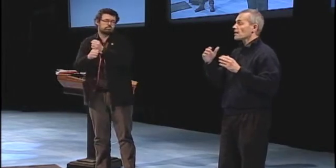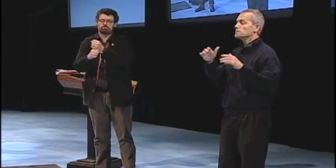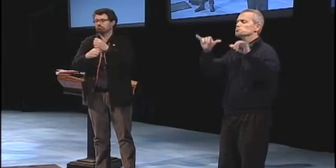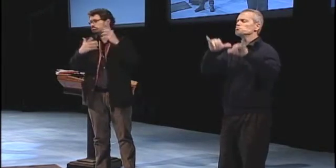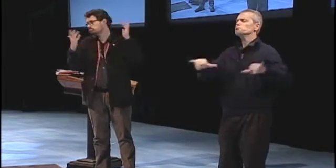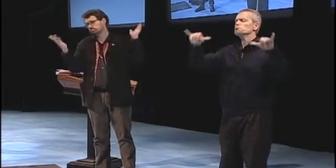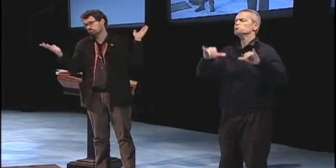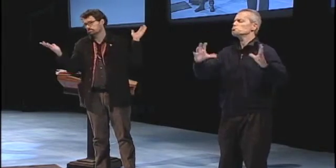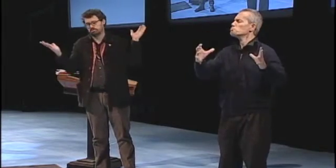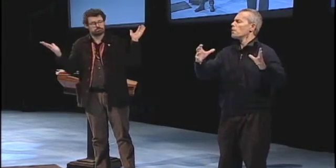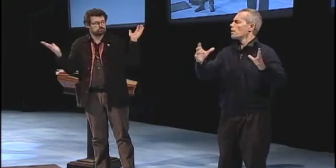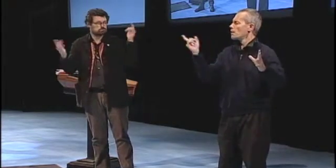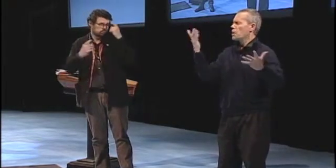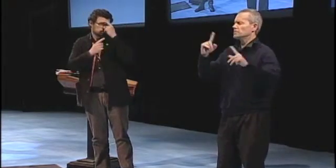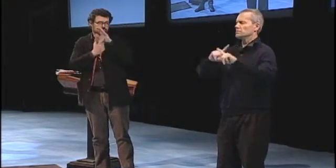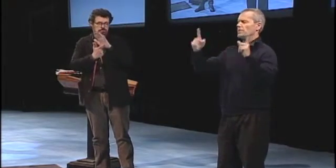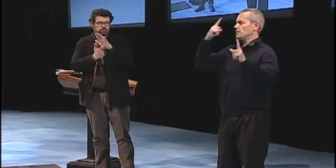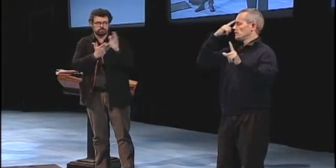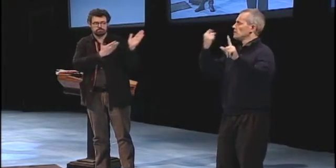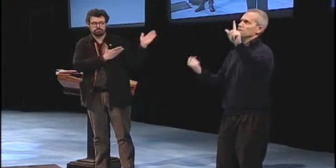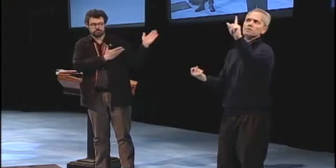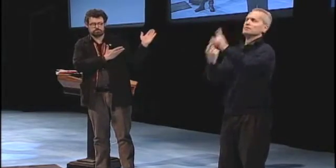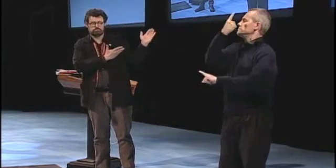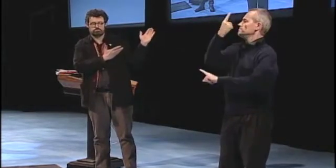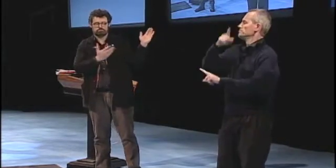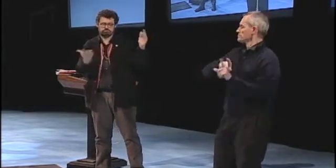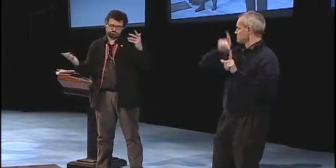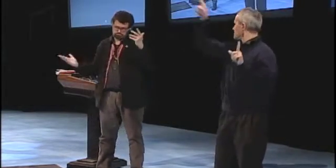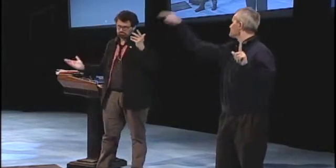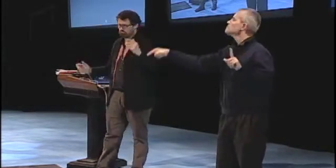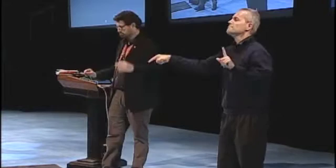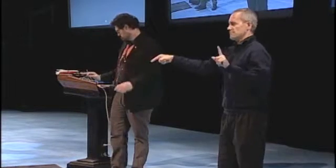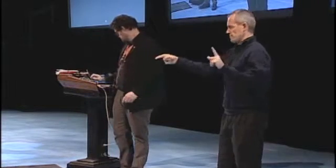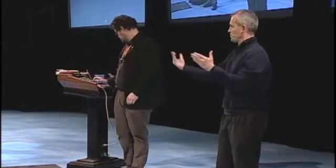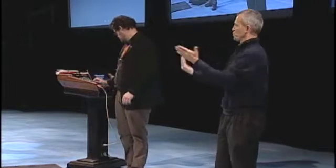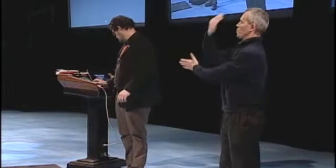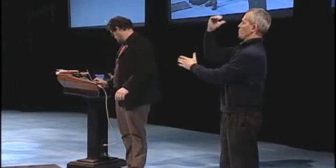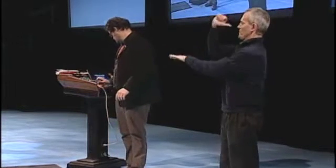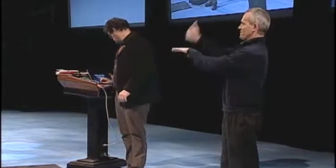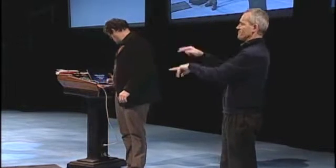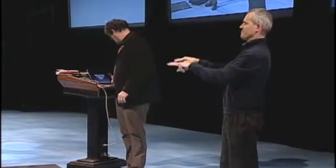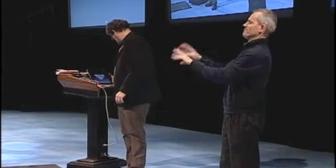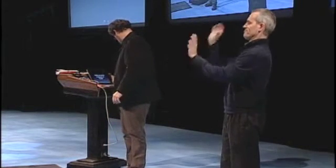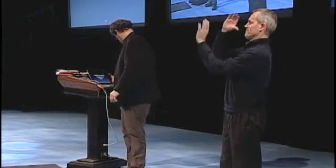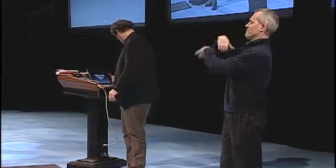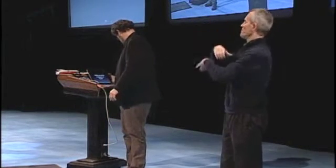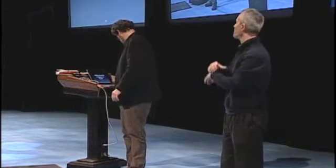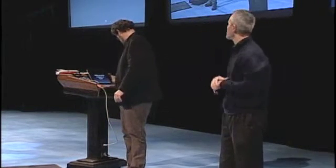I wanted to explore metaphors. I wanted something completely new.